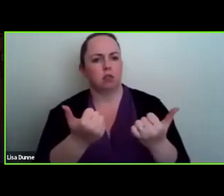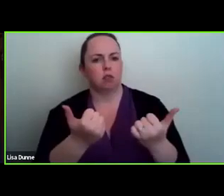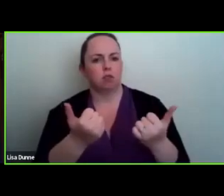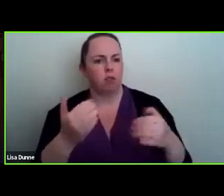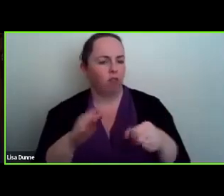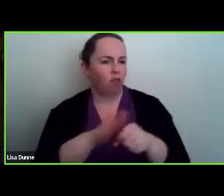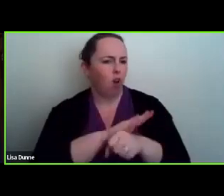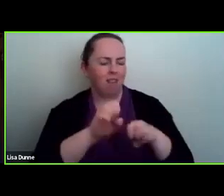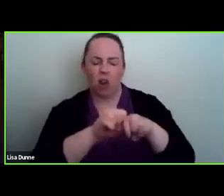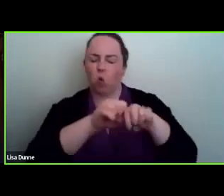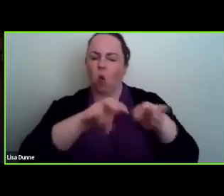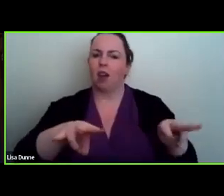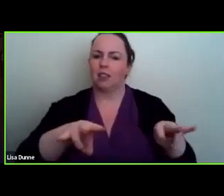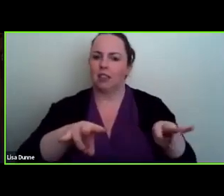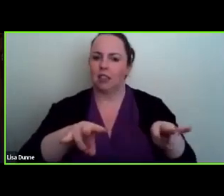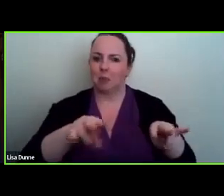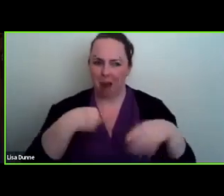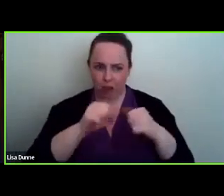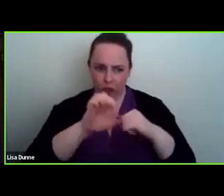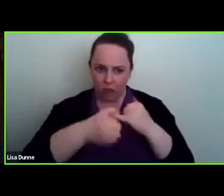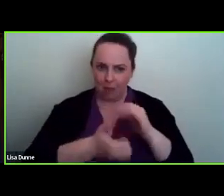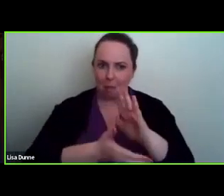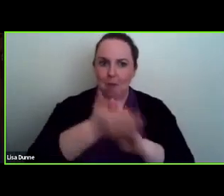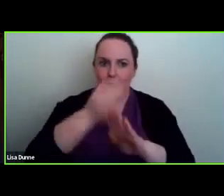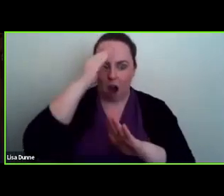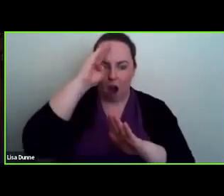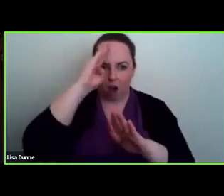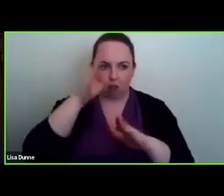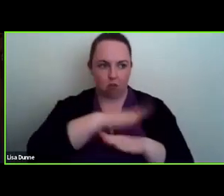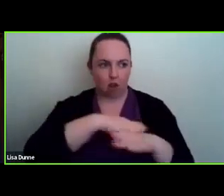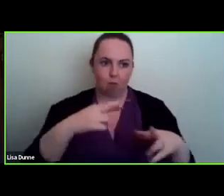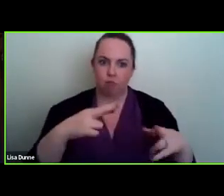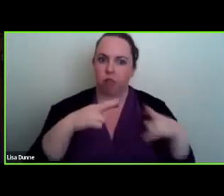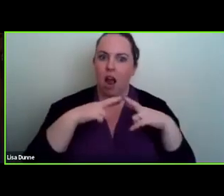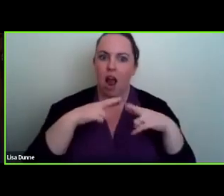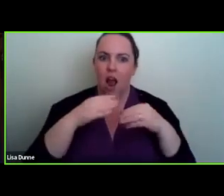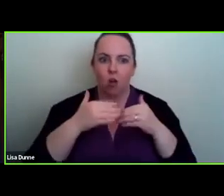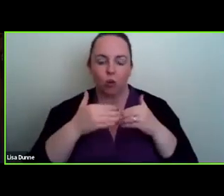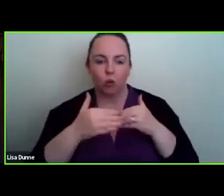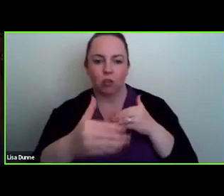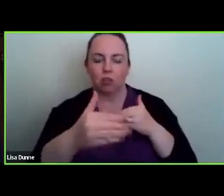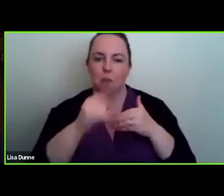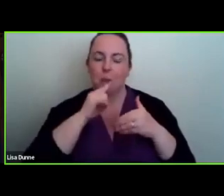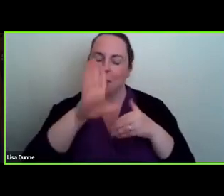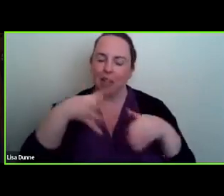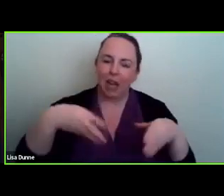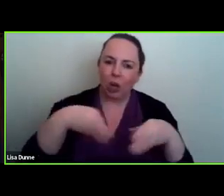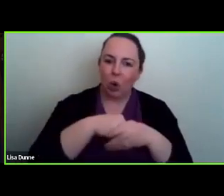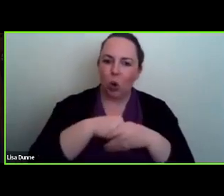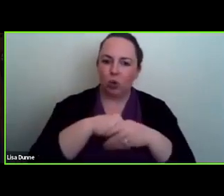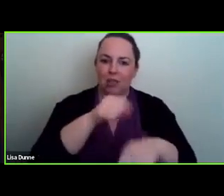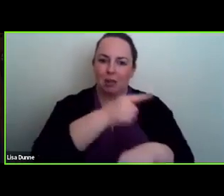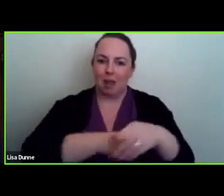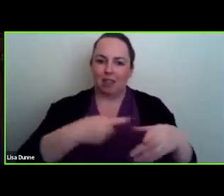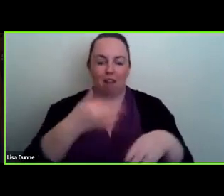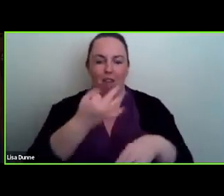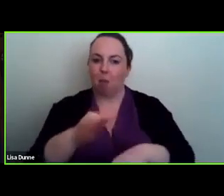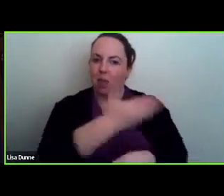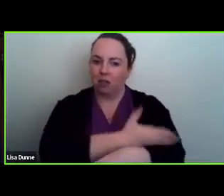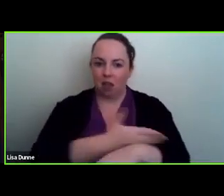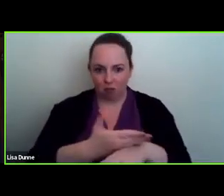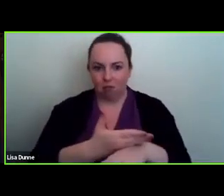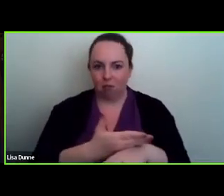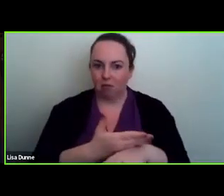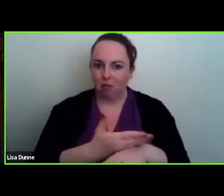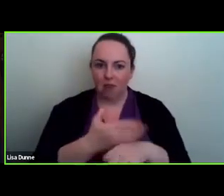an opportunity to do better and to build an Ireland that we can be proud of for all citizens, but we must include them from the very outset, including people with